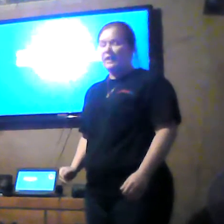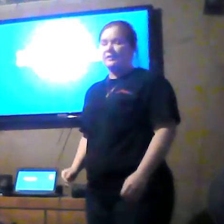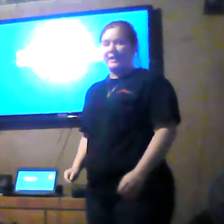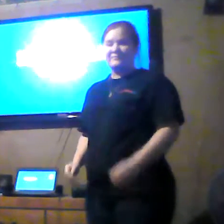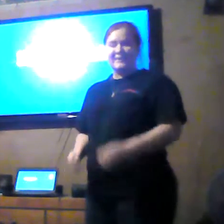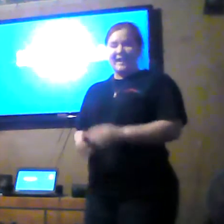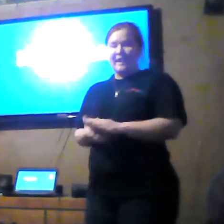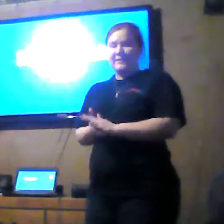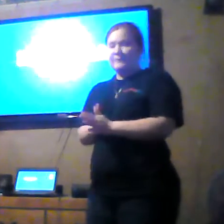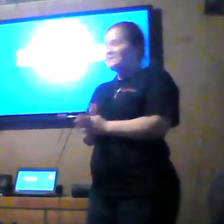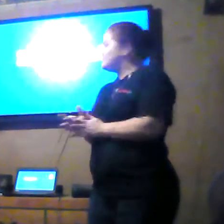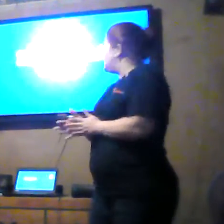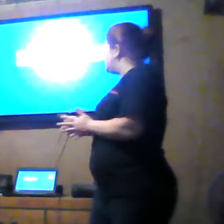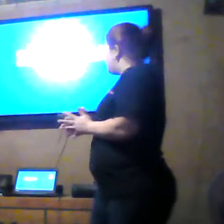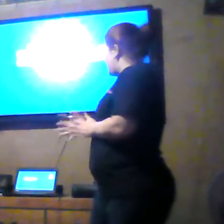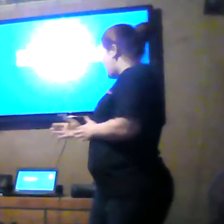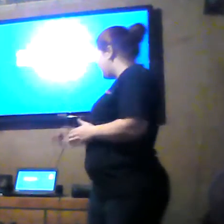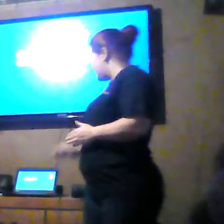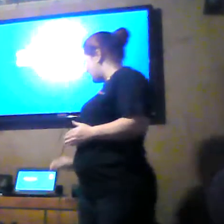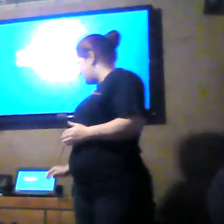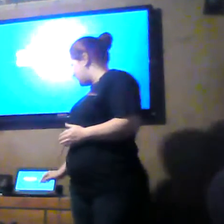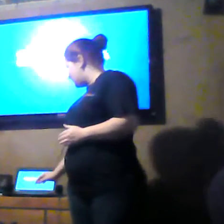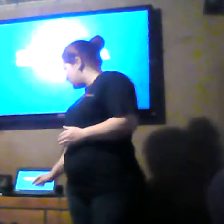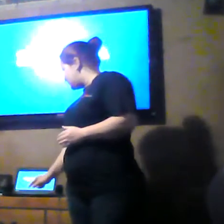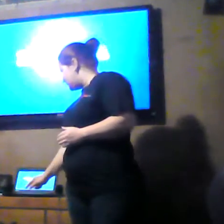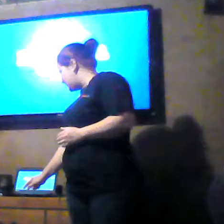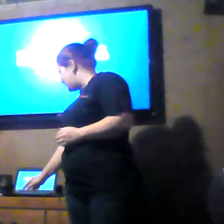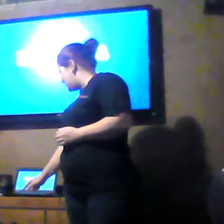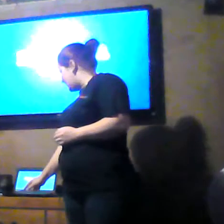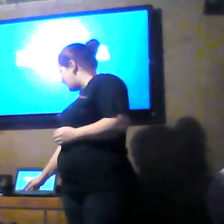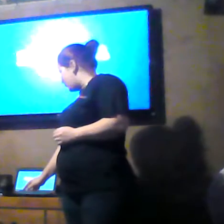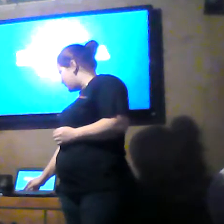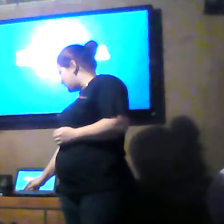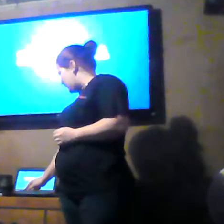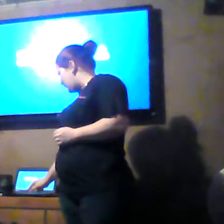Okay. Hi, my name is Tanisha McAdams, and I'm here to tell you today about Brucella.